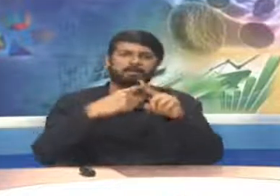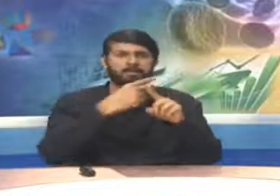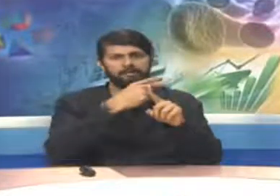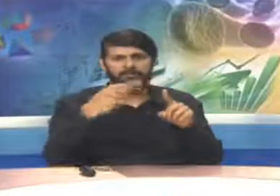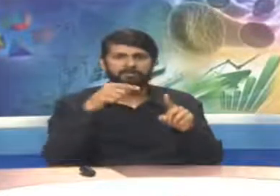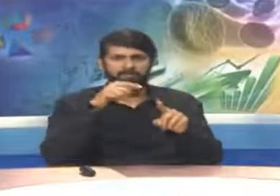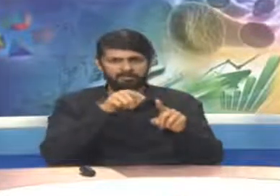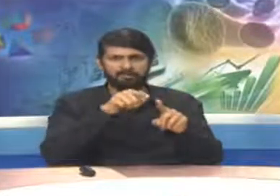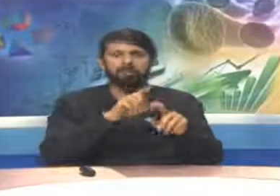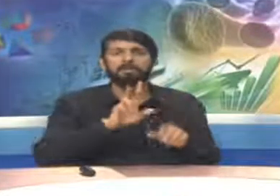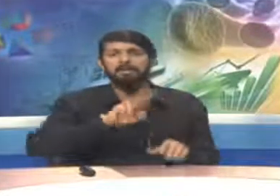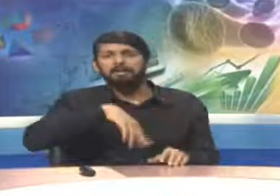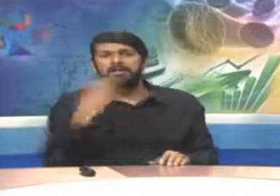Friedrich Engels realized